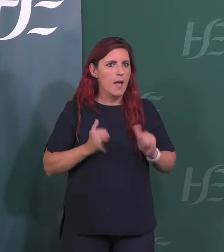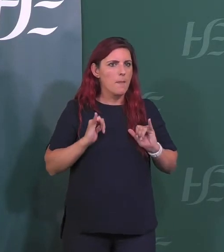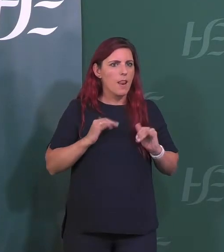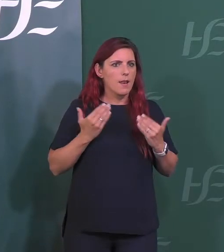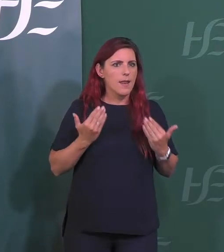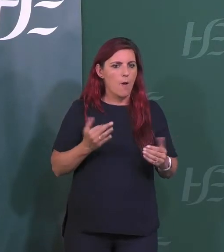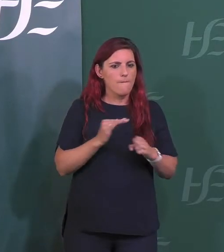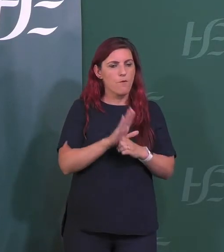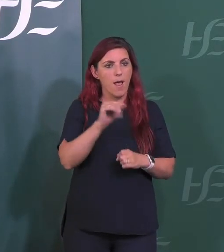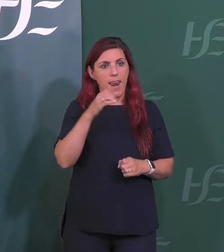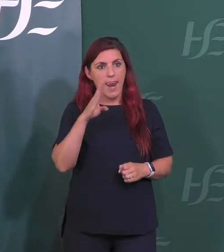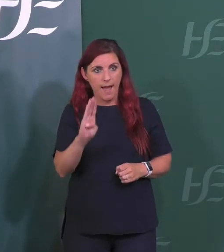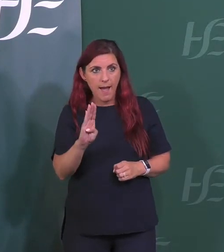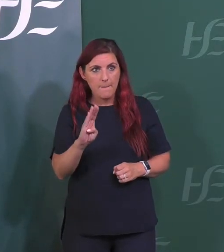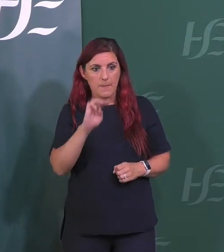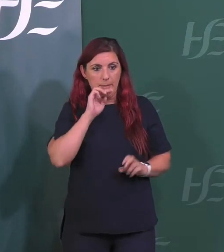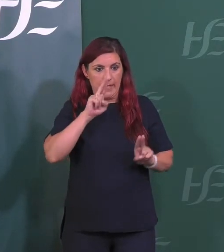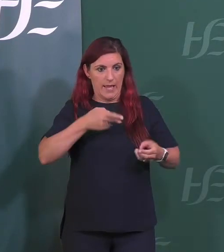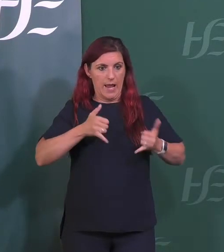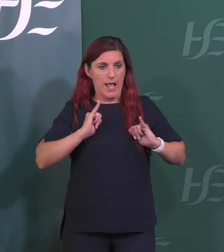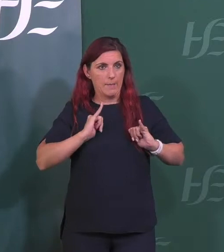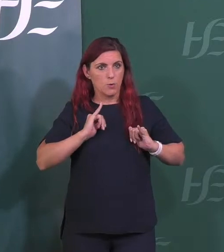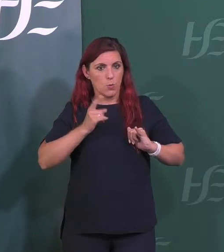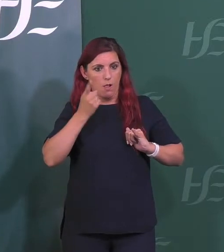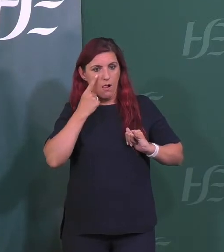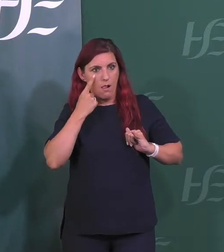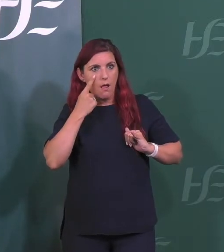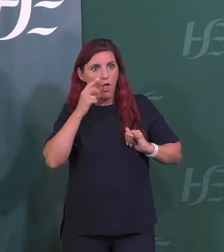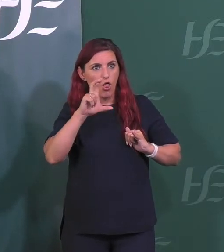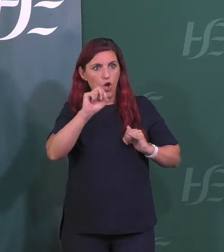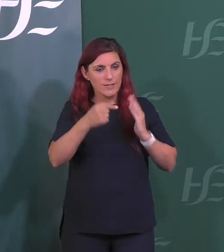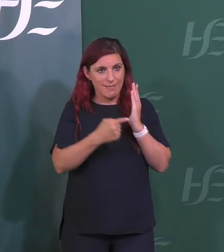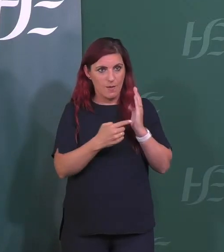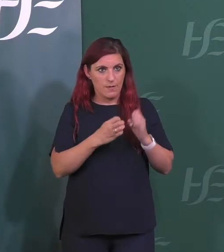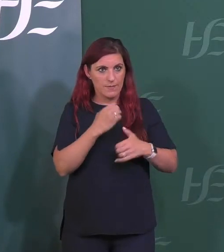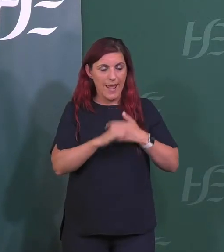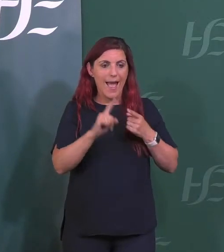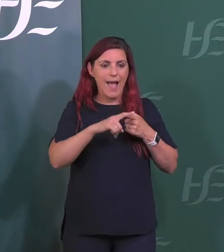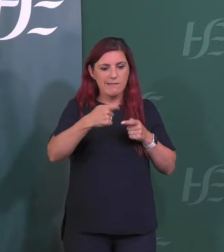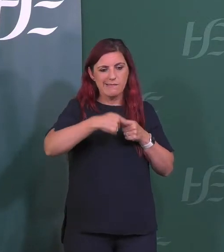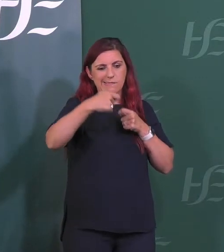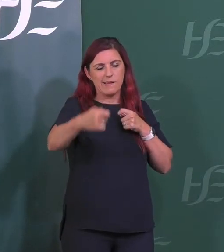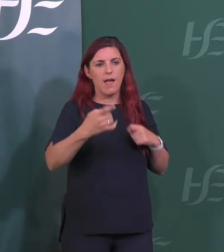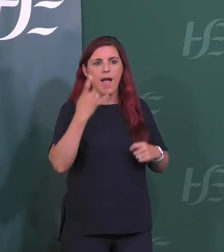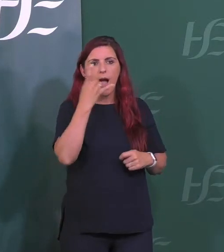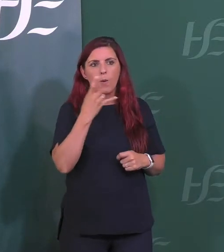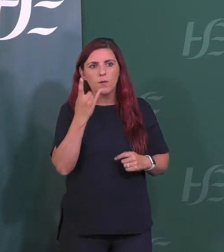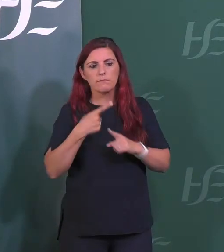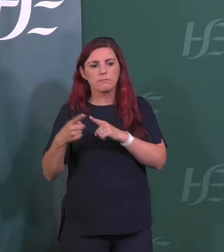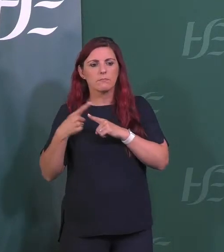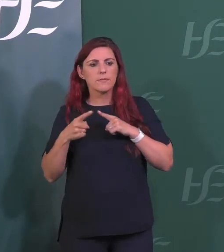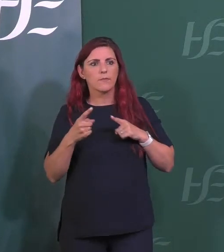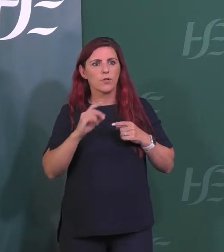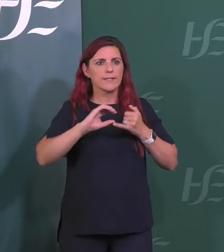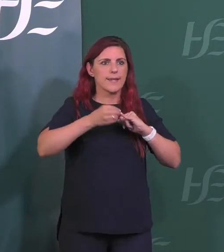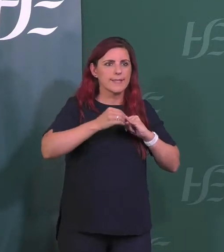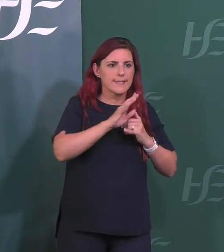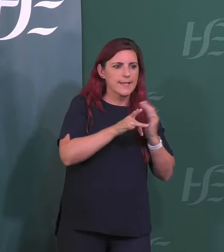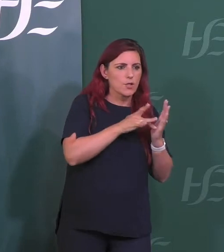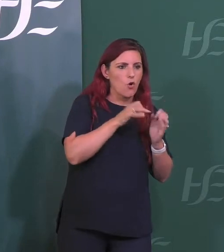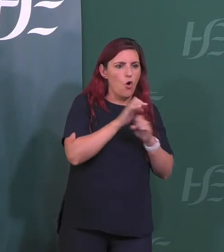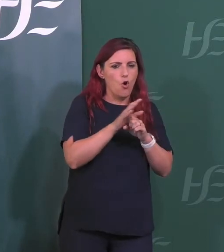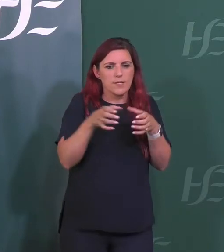for lab tests of now 30,000 per day. We're also putting in extra hours, extended hours into our centre, more swabbing